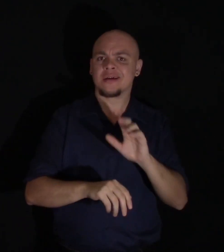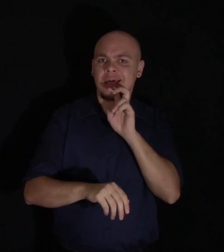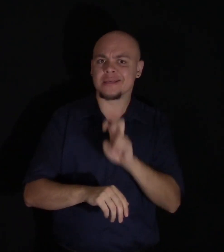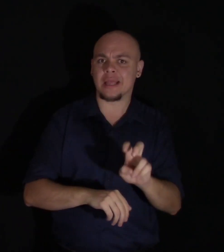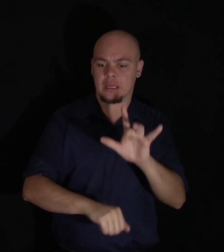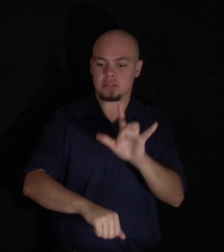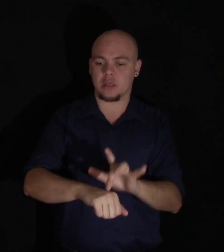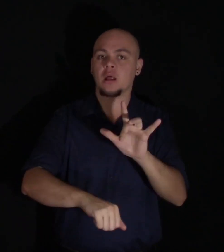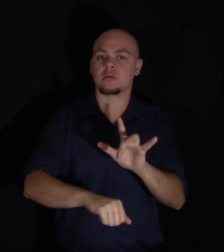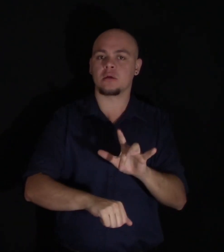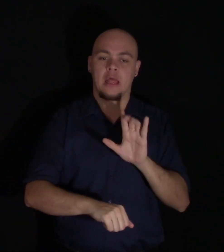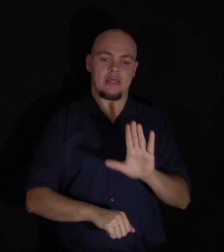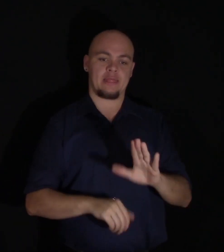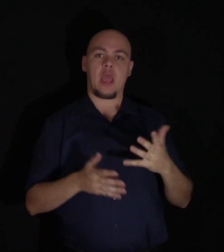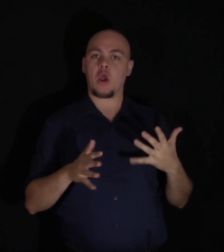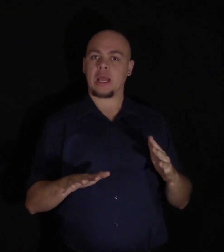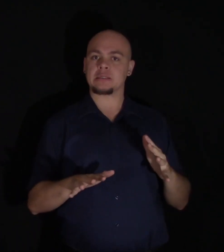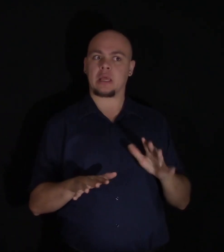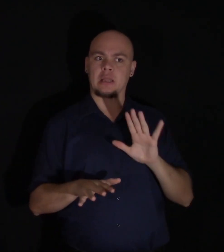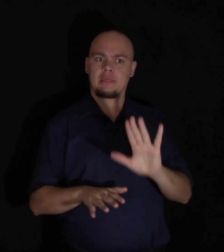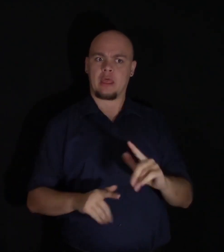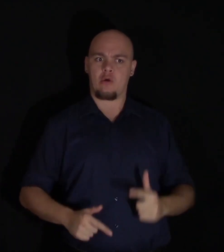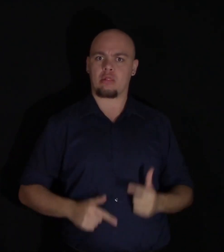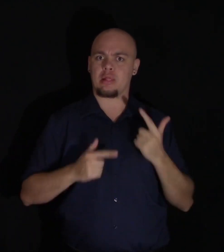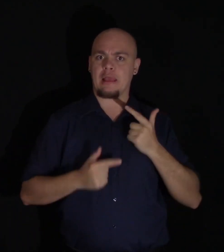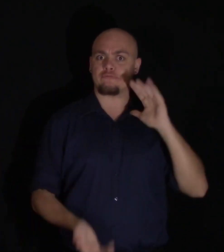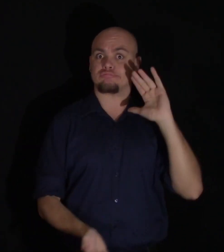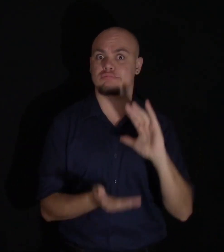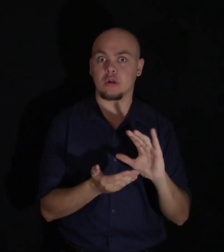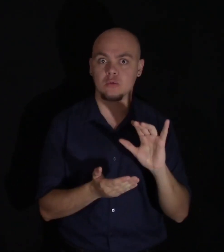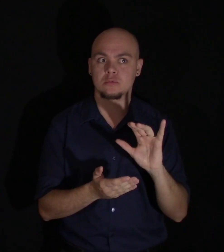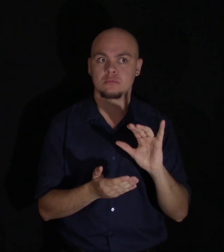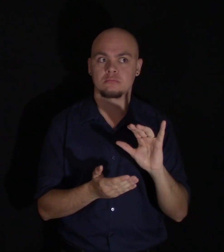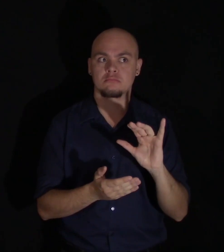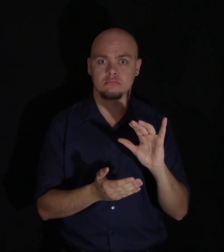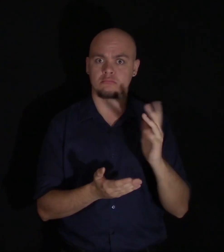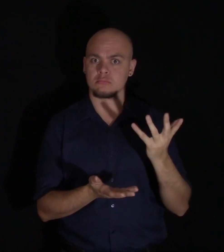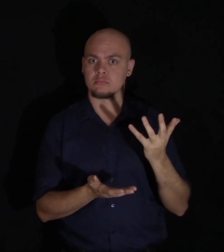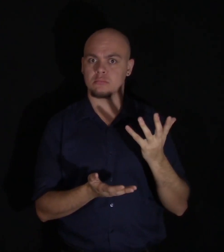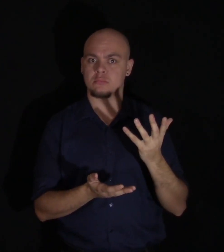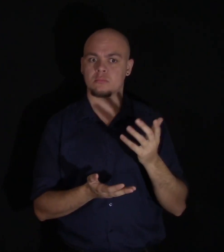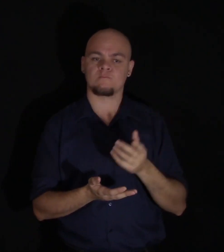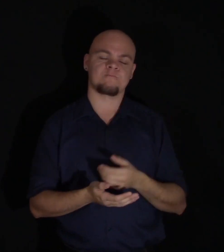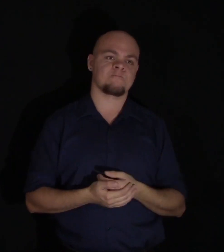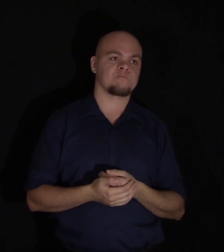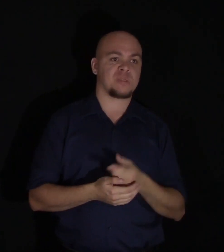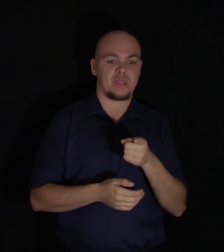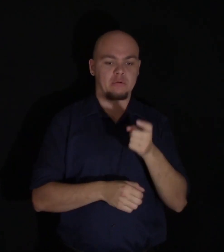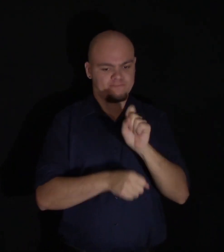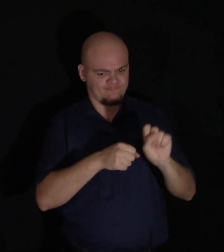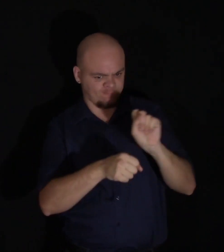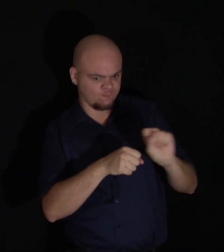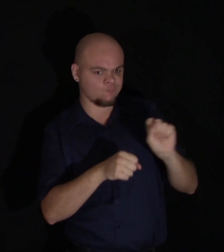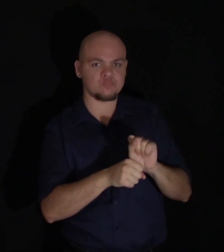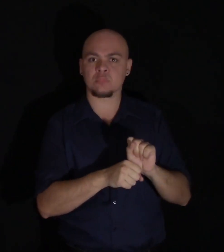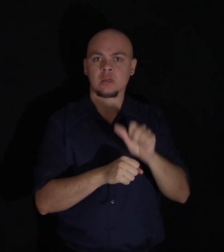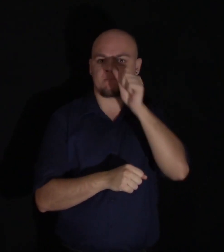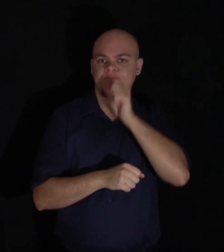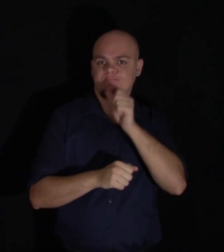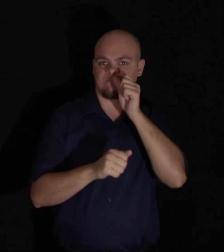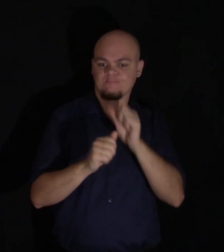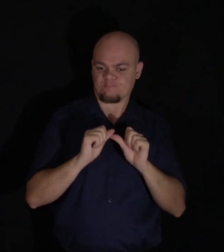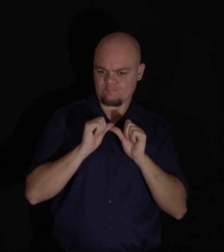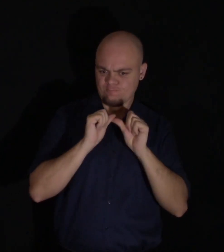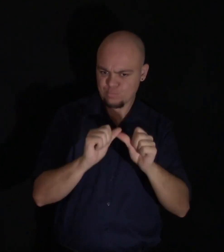up having less anxiety about other things in their lives, right? They tried harder, they persevered longer, and they were